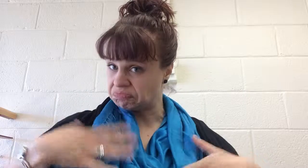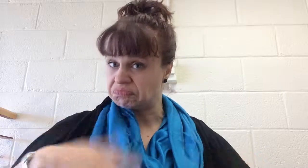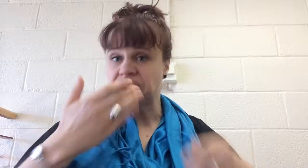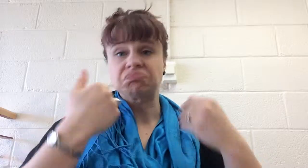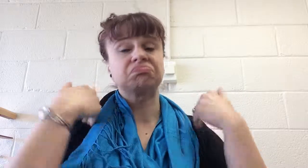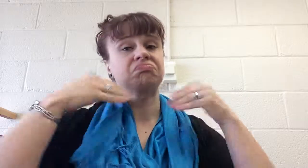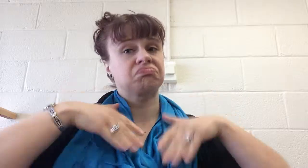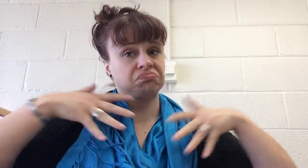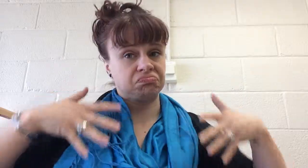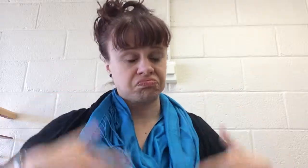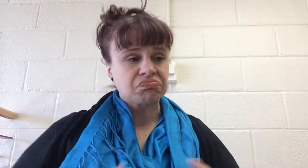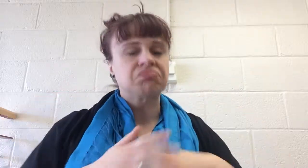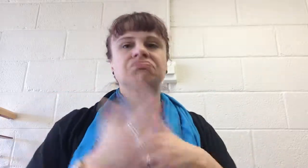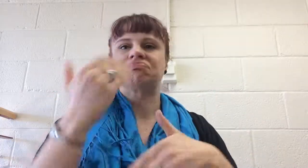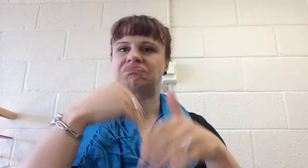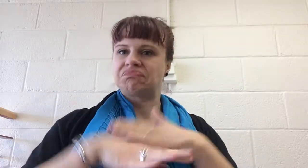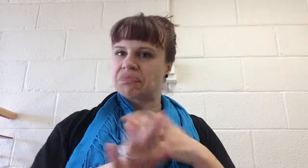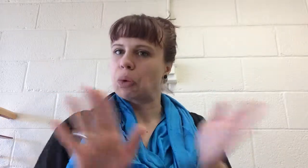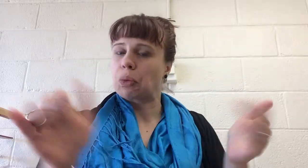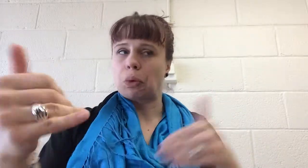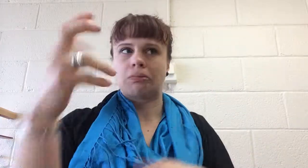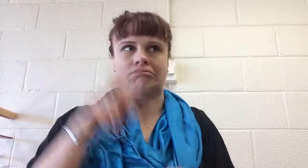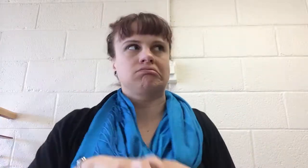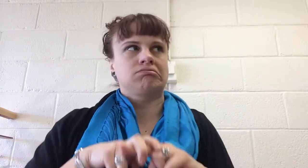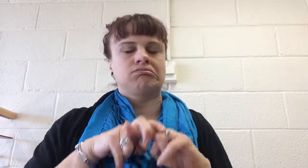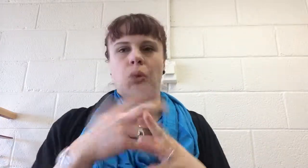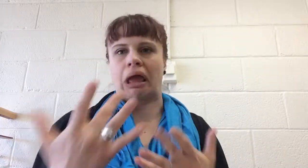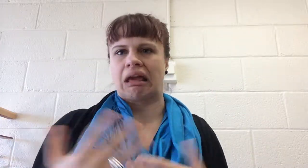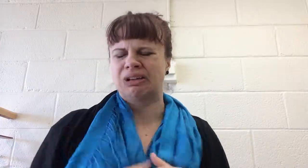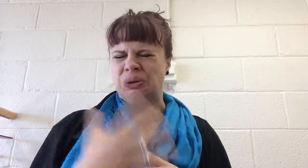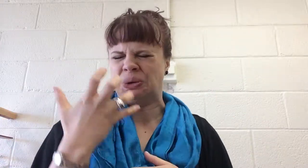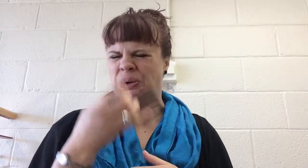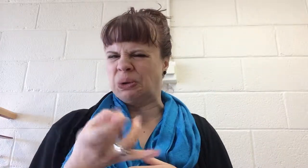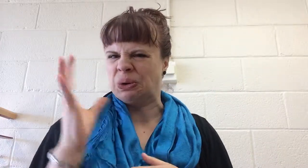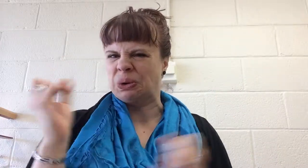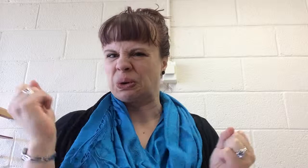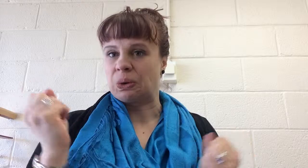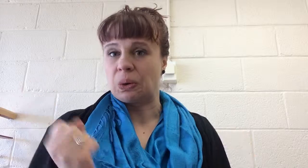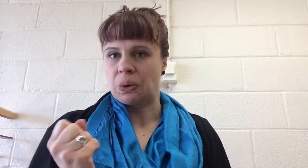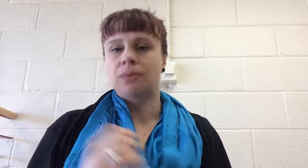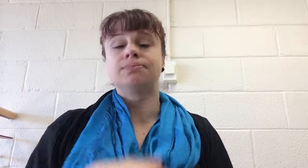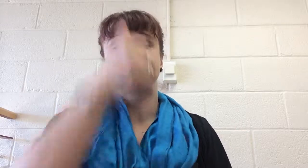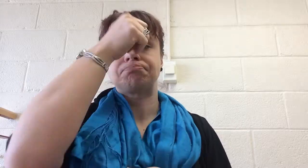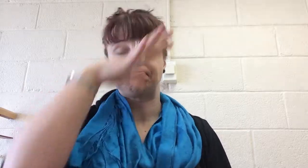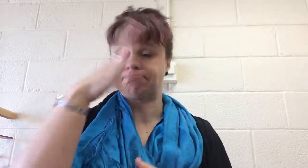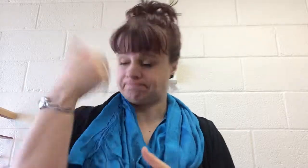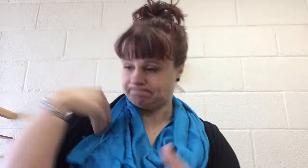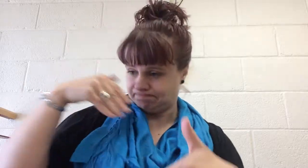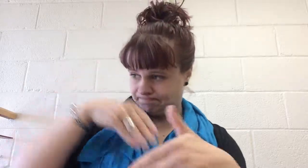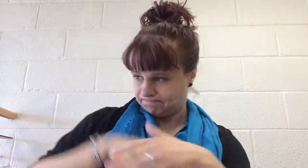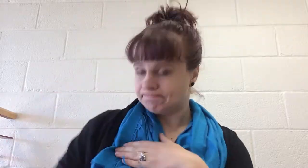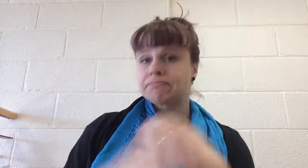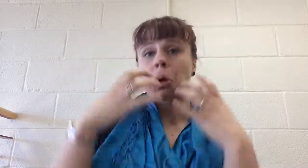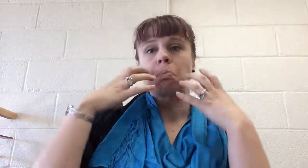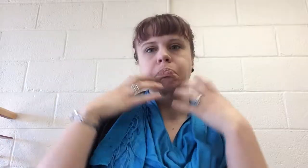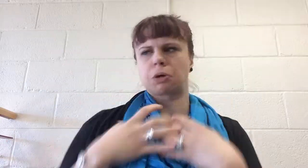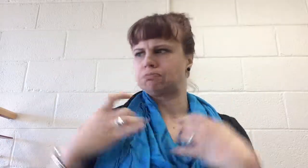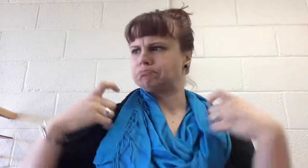bearded man who was my nurse. He was kind, though, very friendly. He'd talk with me a while so I could